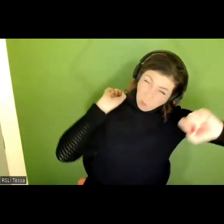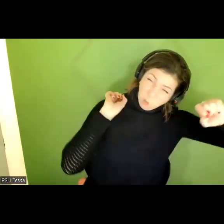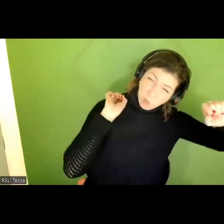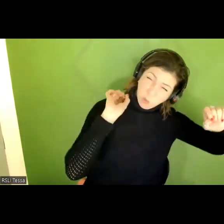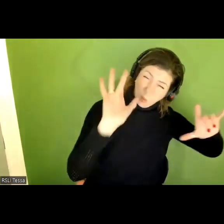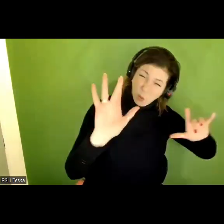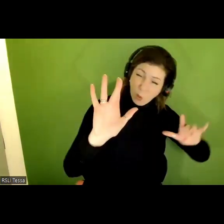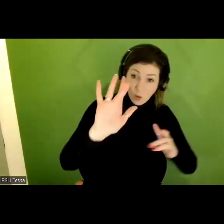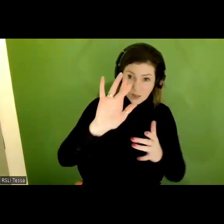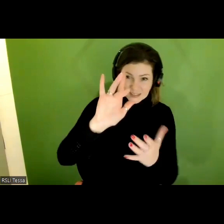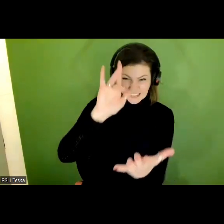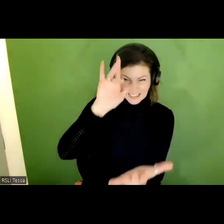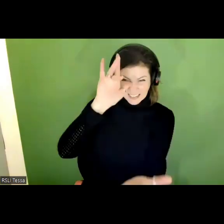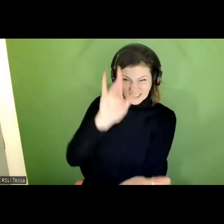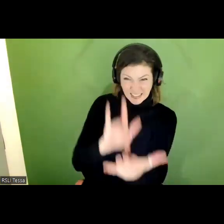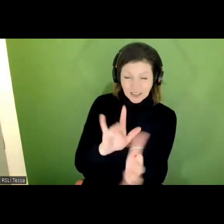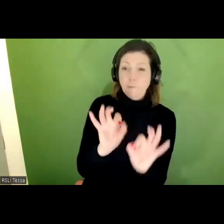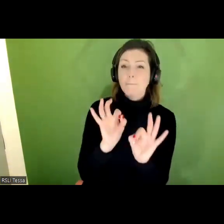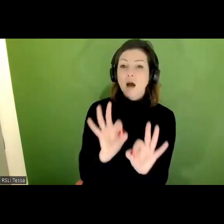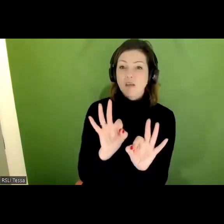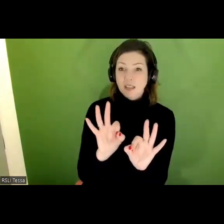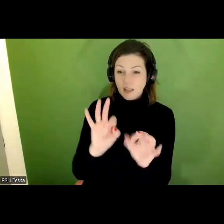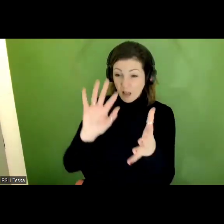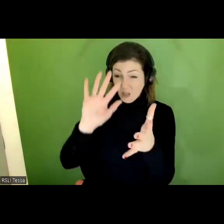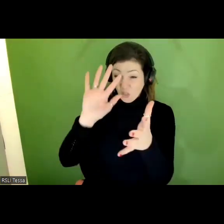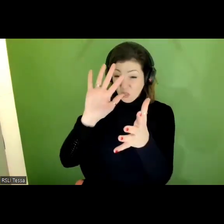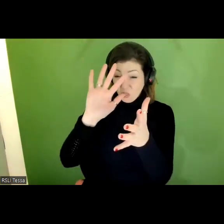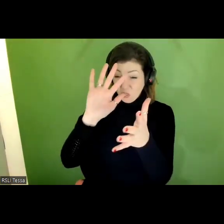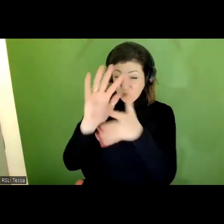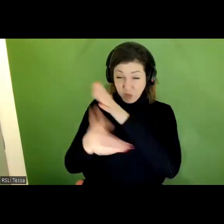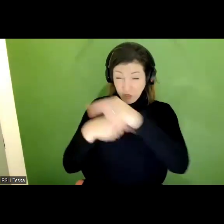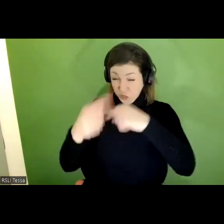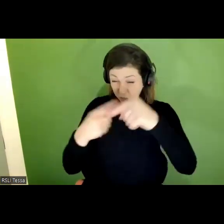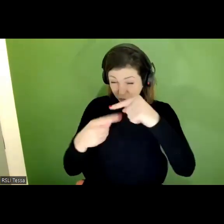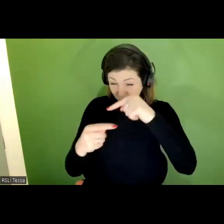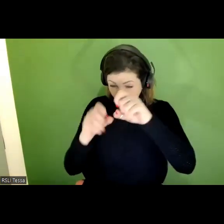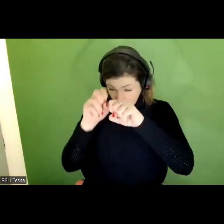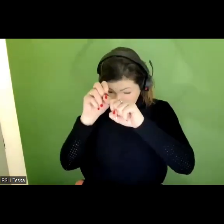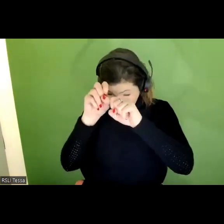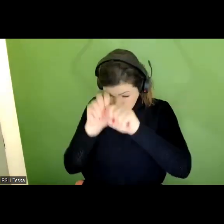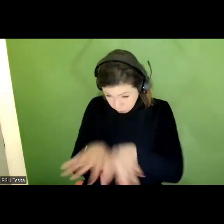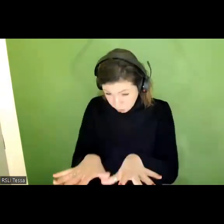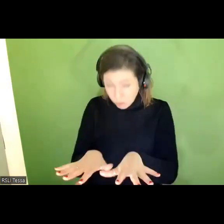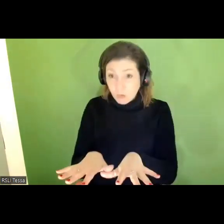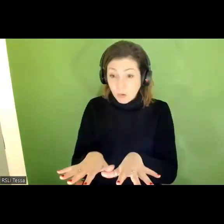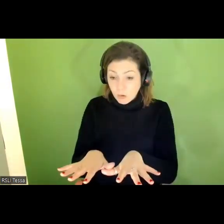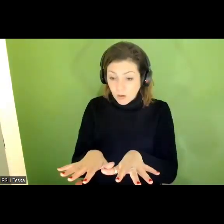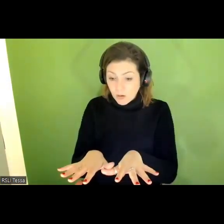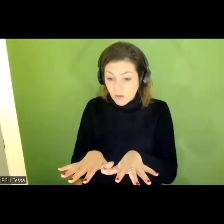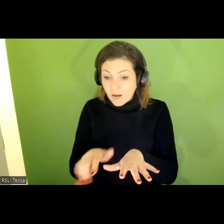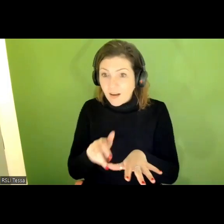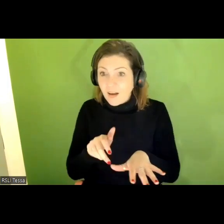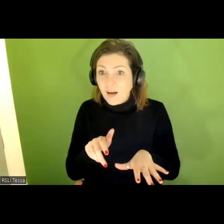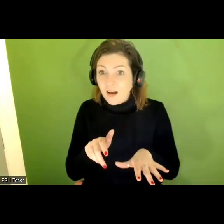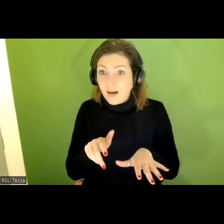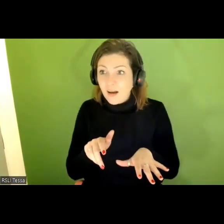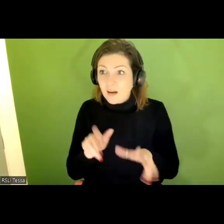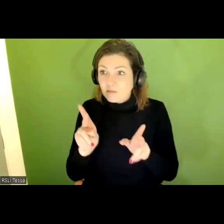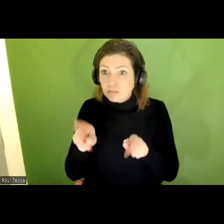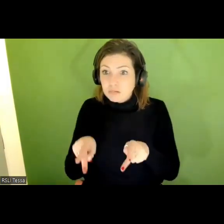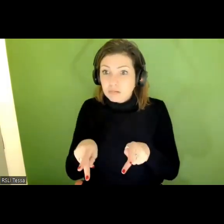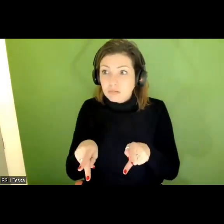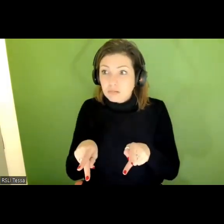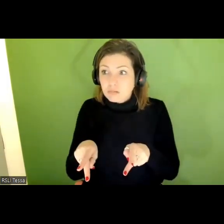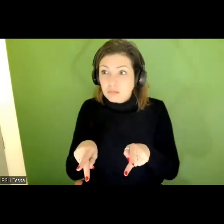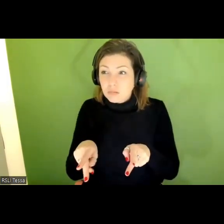a bowling ball. Stunned, the drone stopped and spun and crashed to the ground. It blinked out, giving a strange, sharp, high-pitched